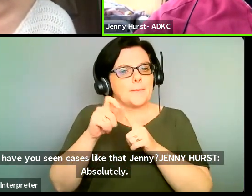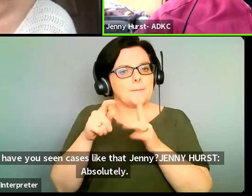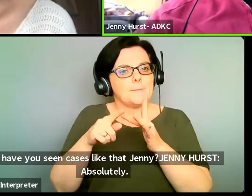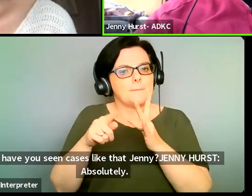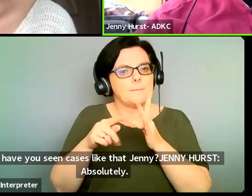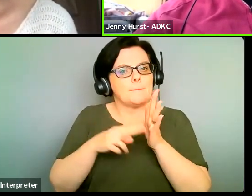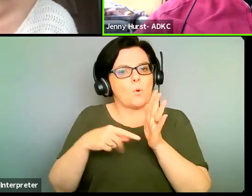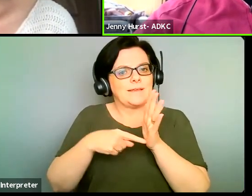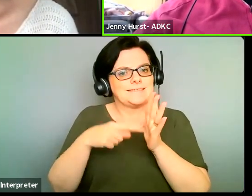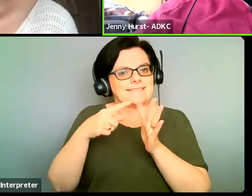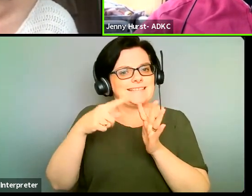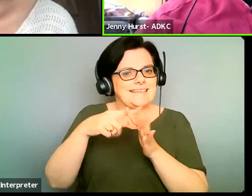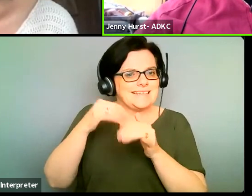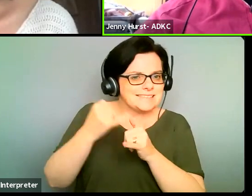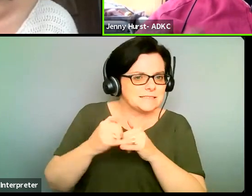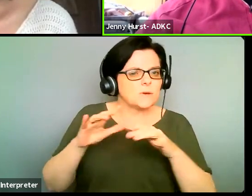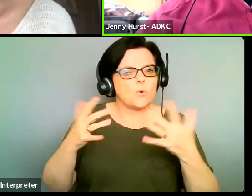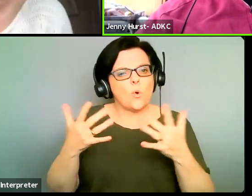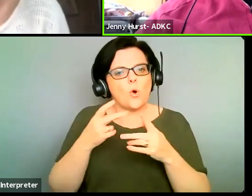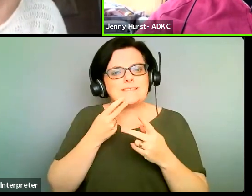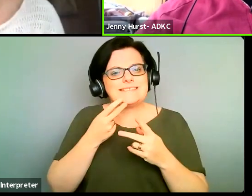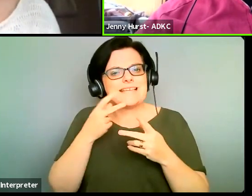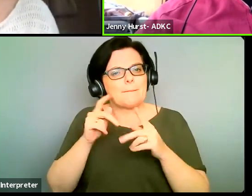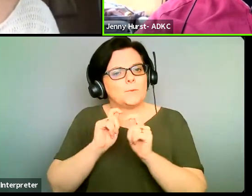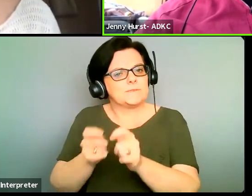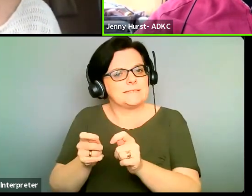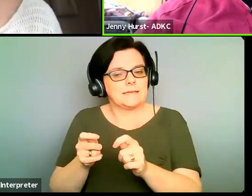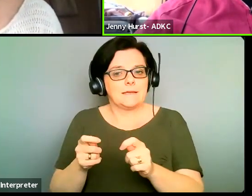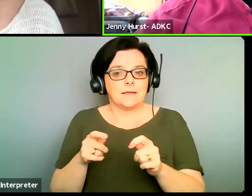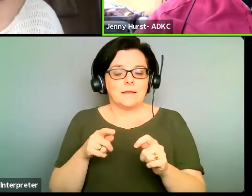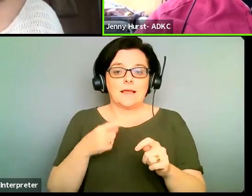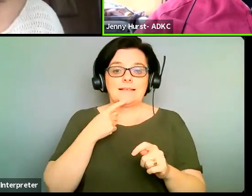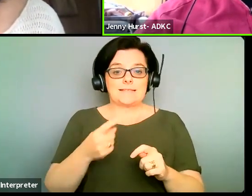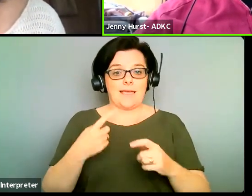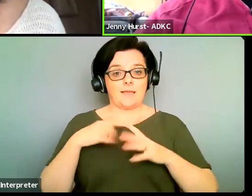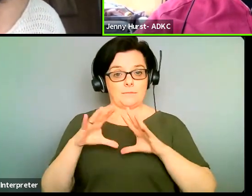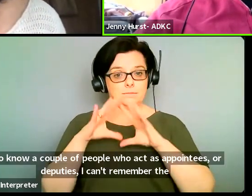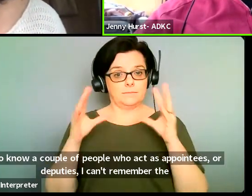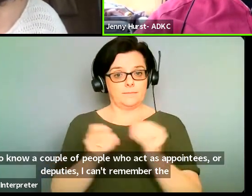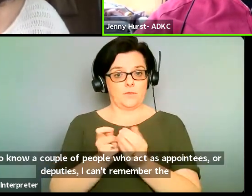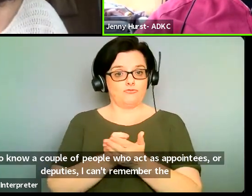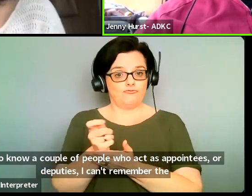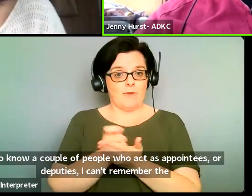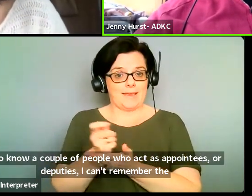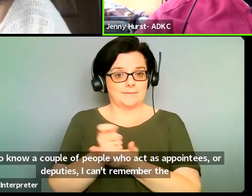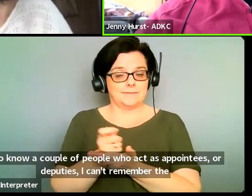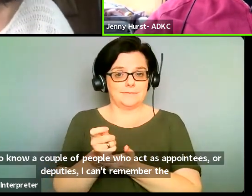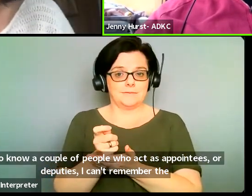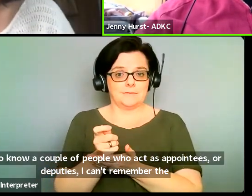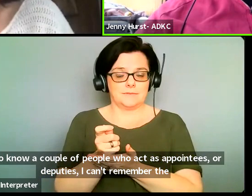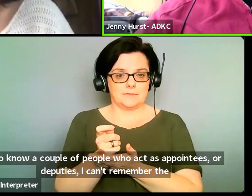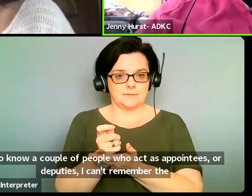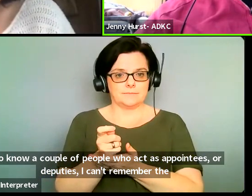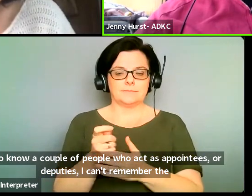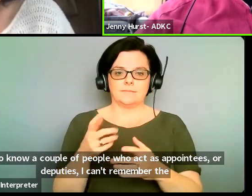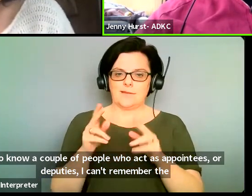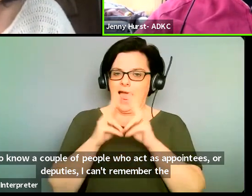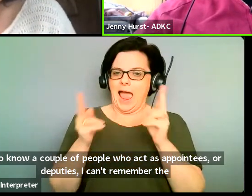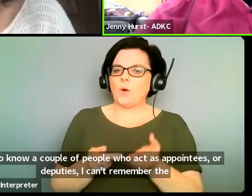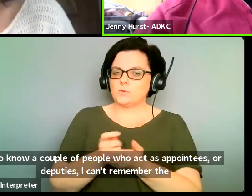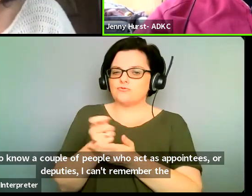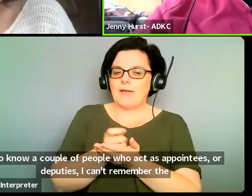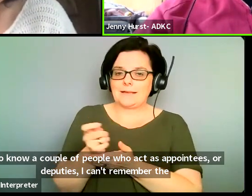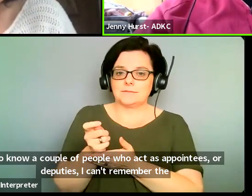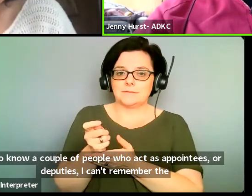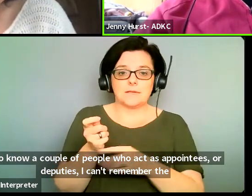and they will say that the total rent is this, there are a certain number of people living in the house,